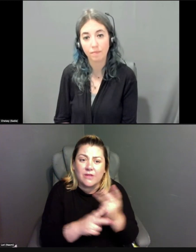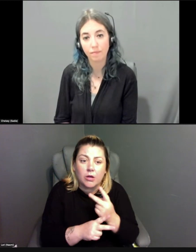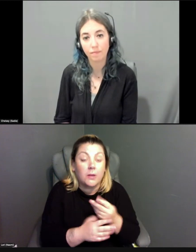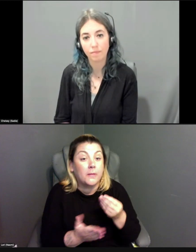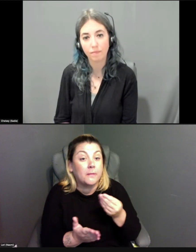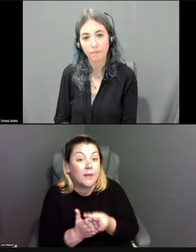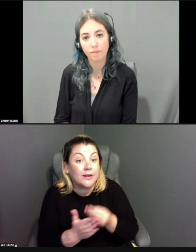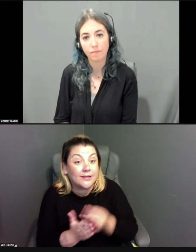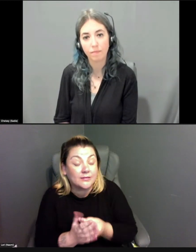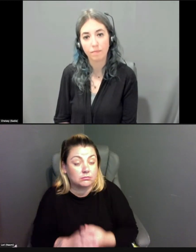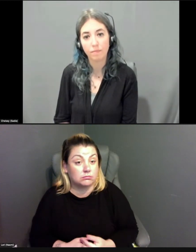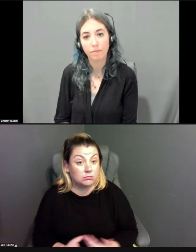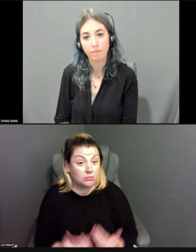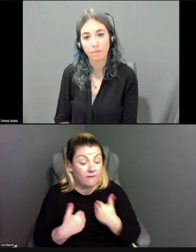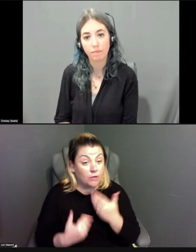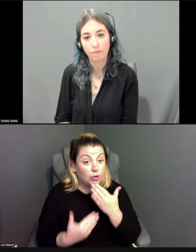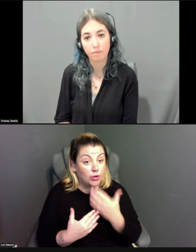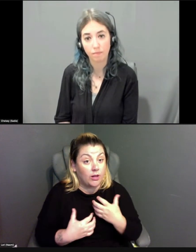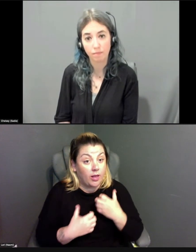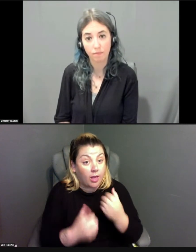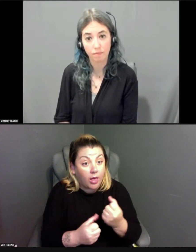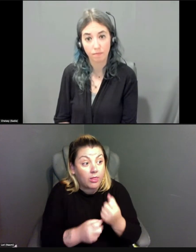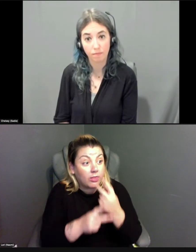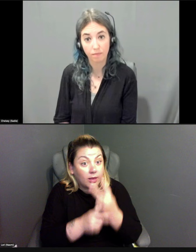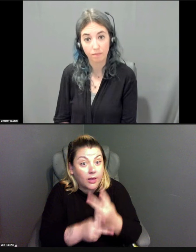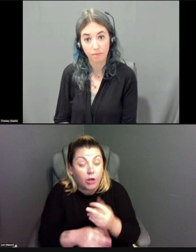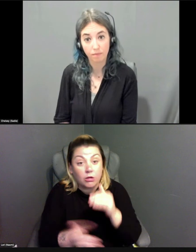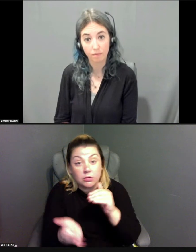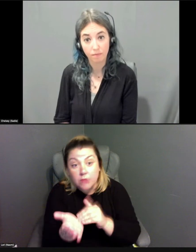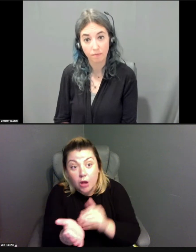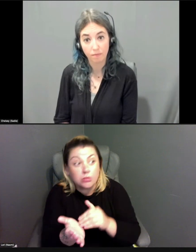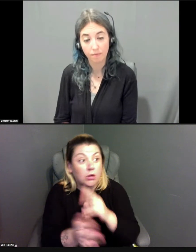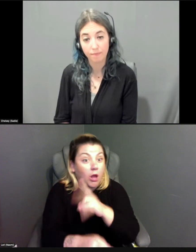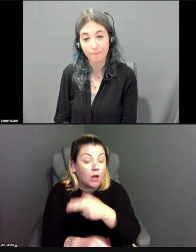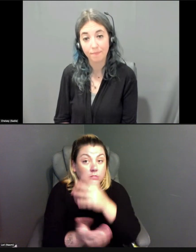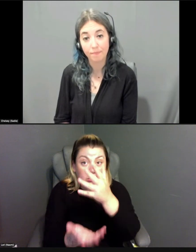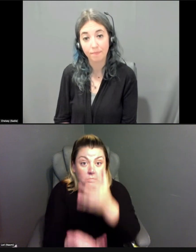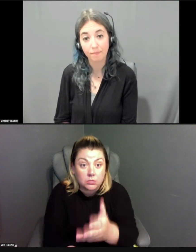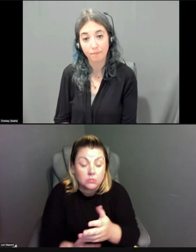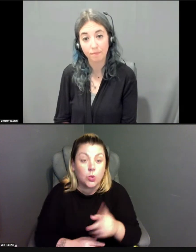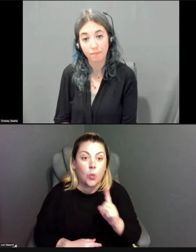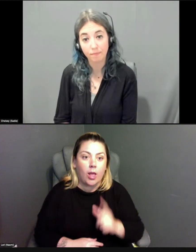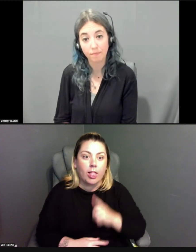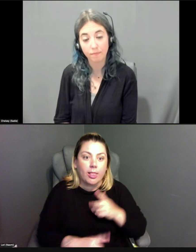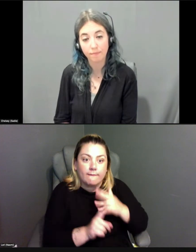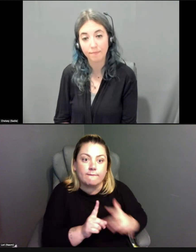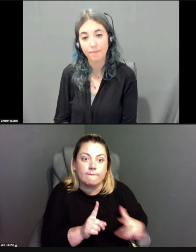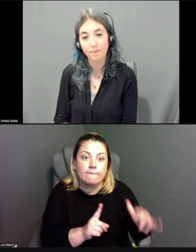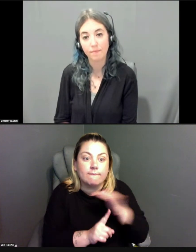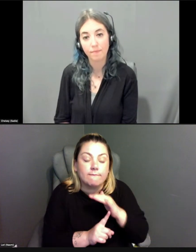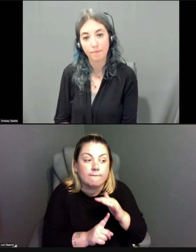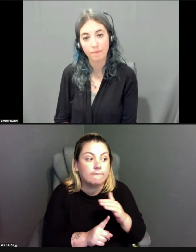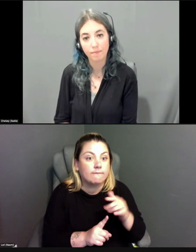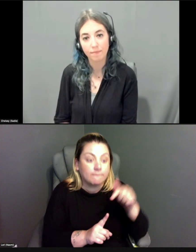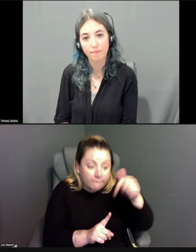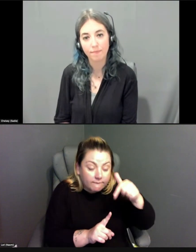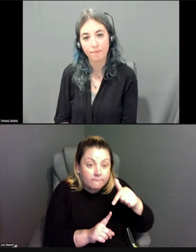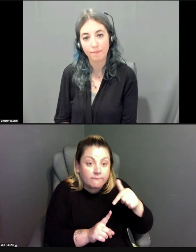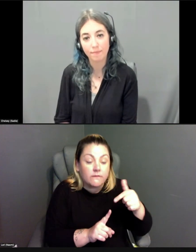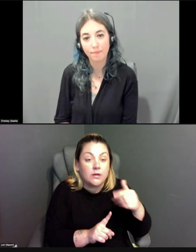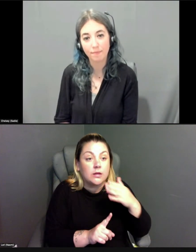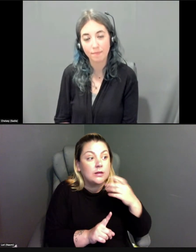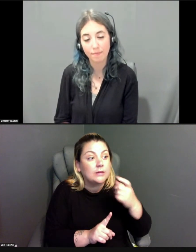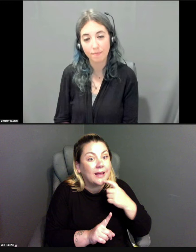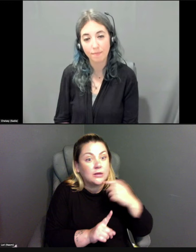access to healthcare, our, you know, the environment that we like, the actual physical environment that we're exposed